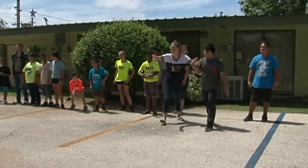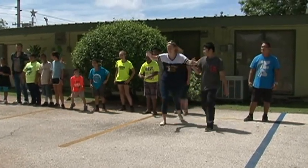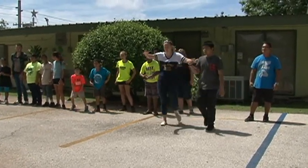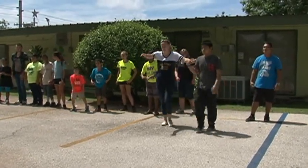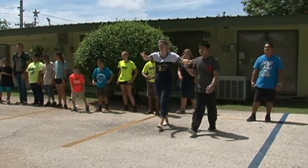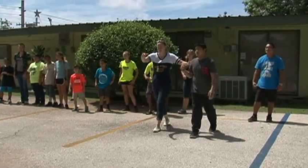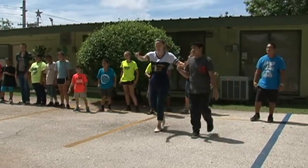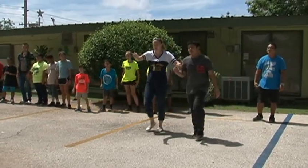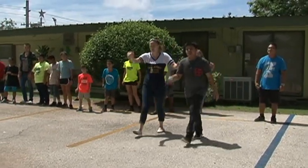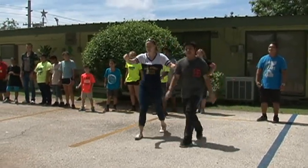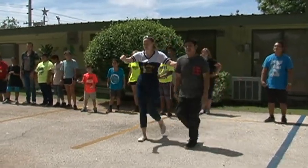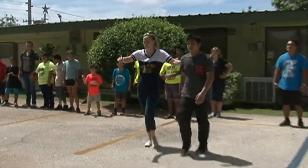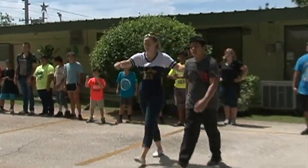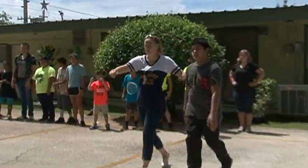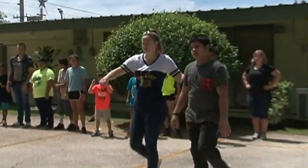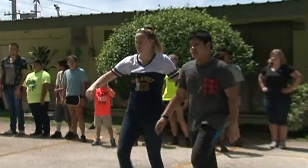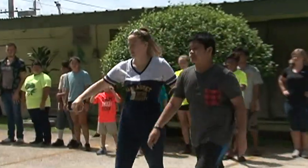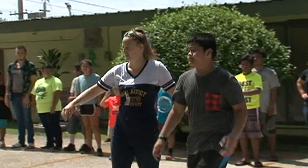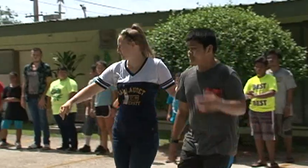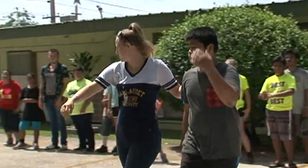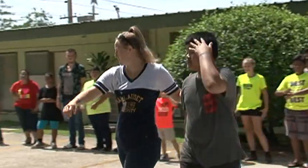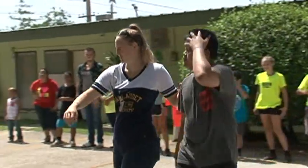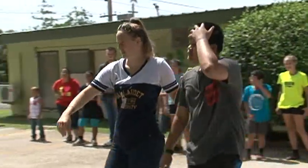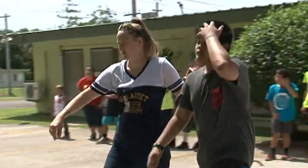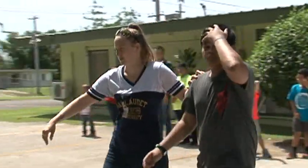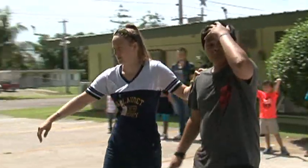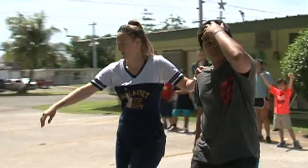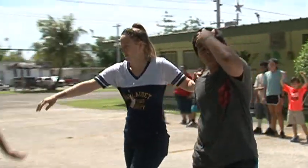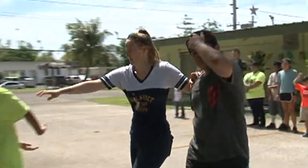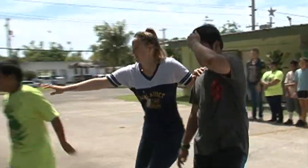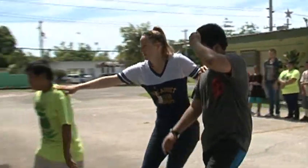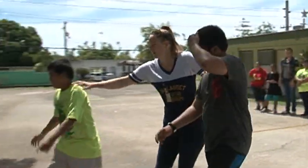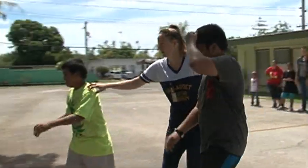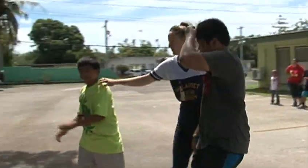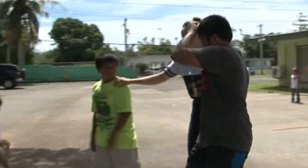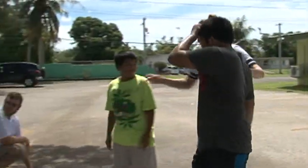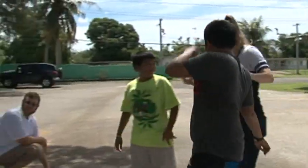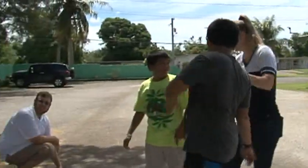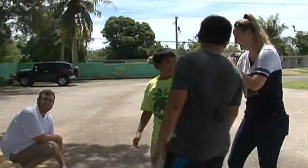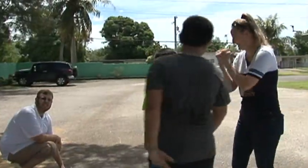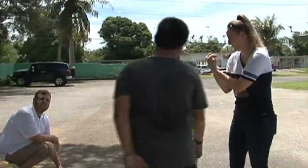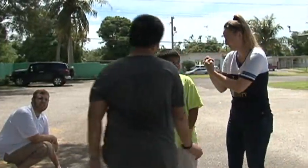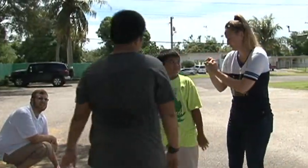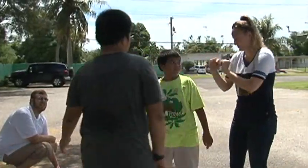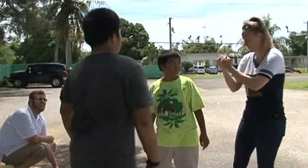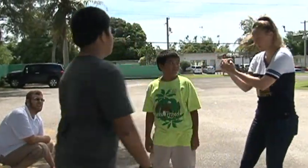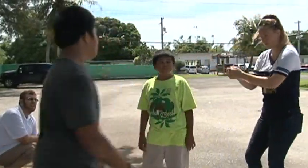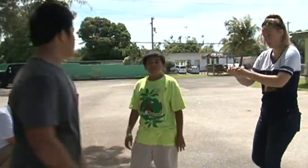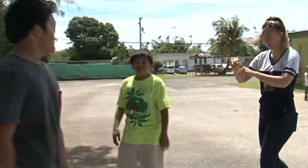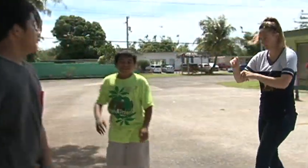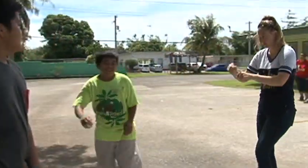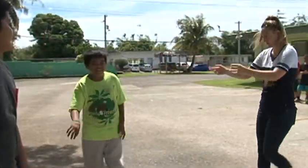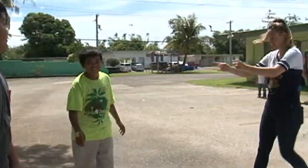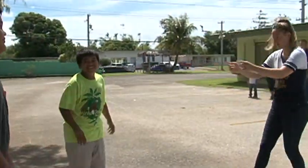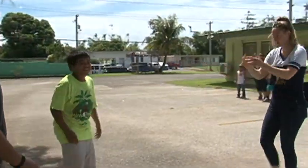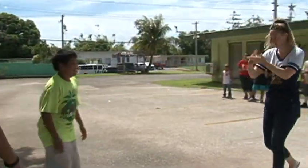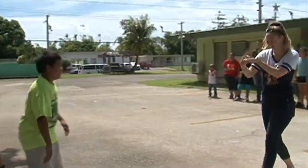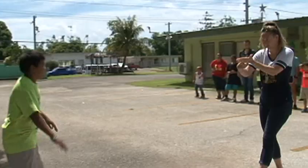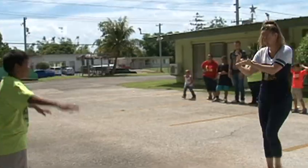.D. in the nation's capital. Proficient in Psi language, she was tapped to be an interpreter at Wednesday's funeral of the